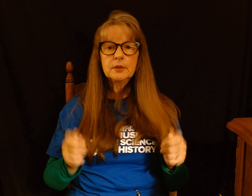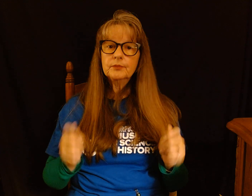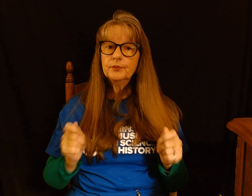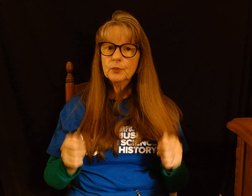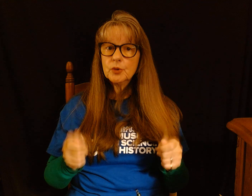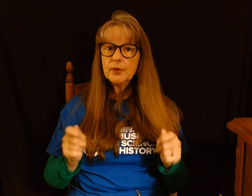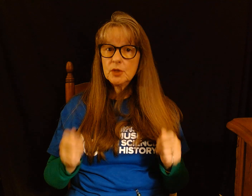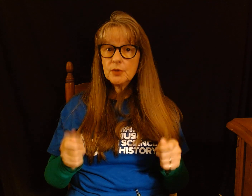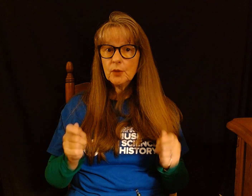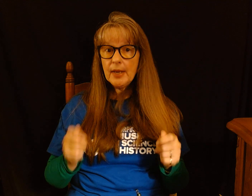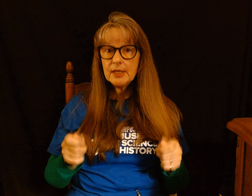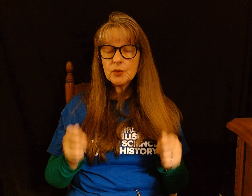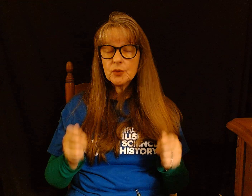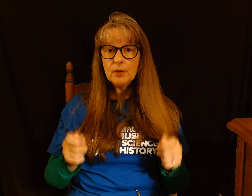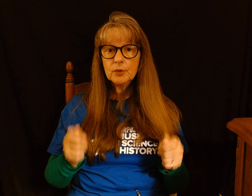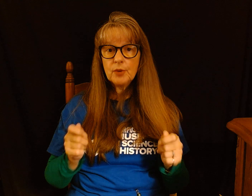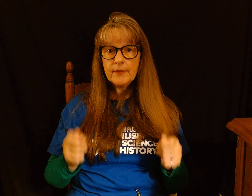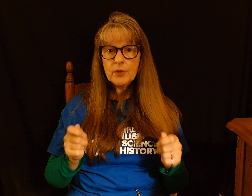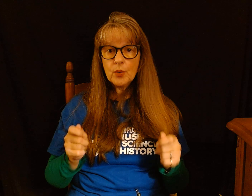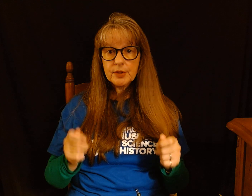we're doing this with our reins, right? We're driving the horses.